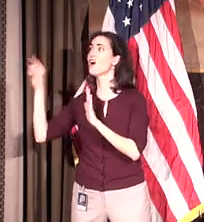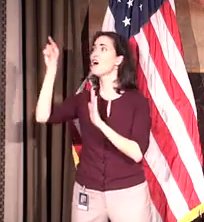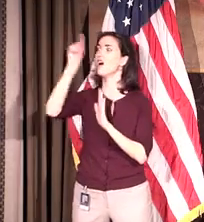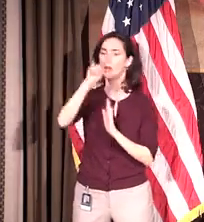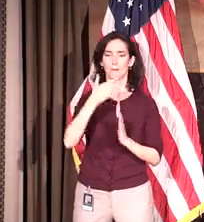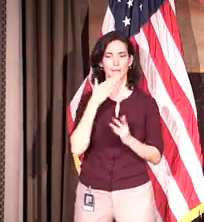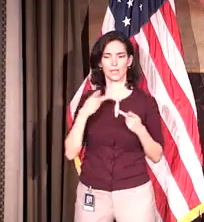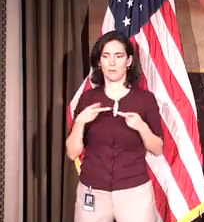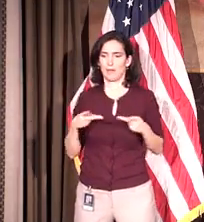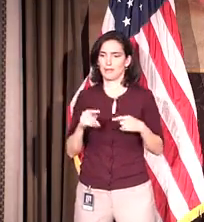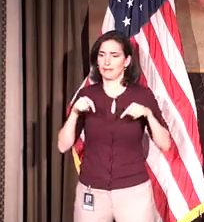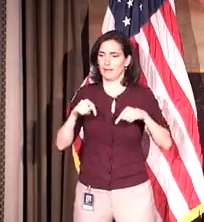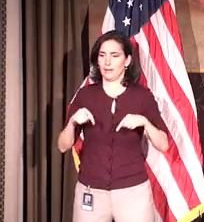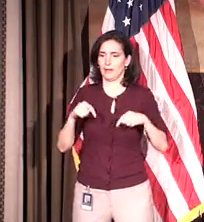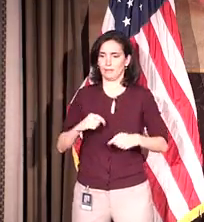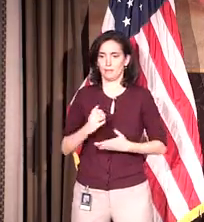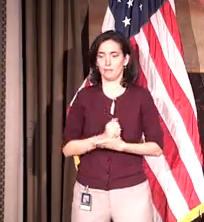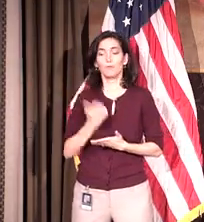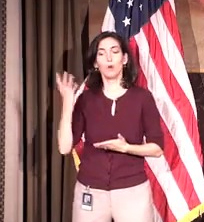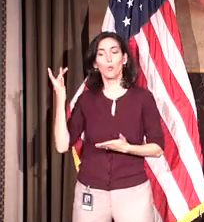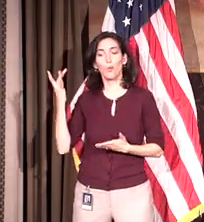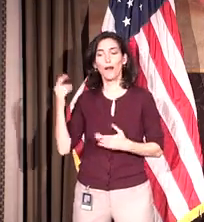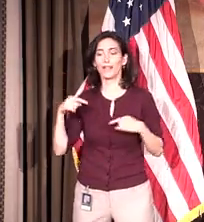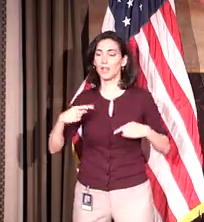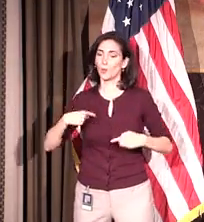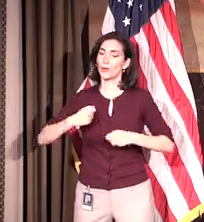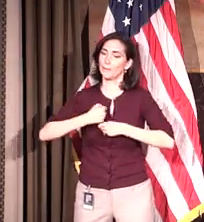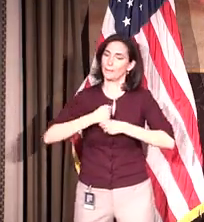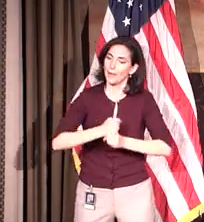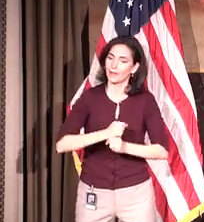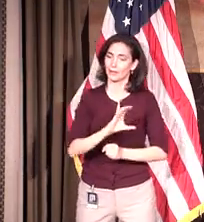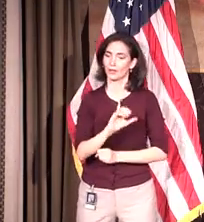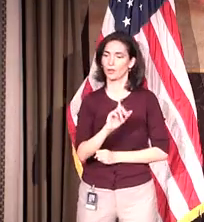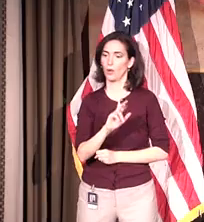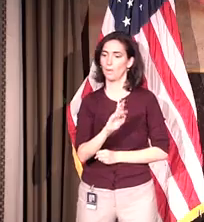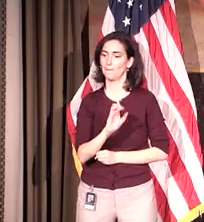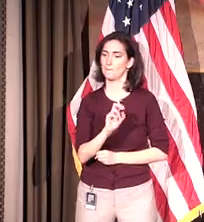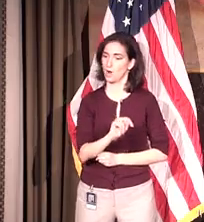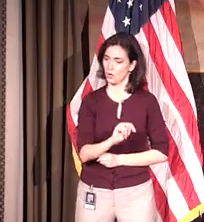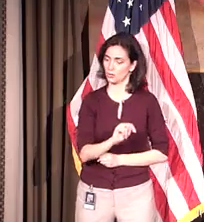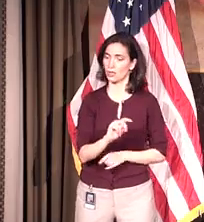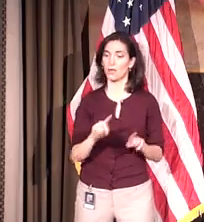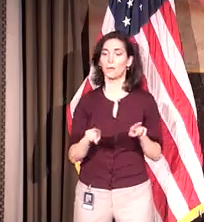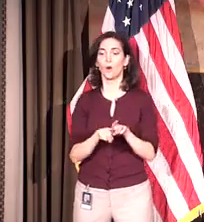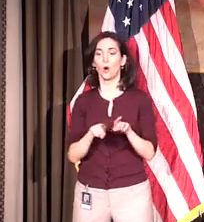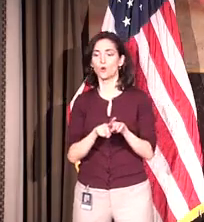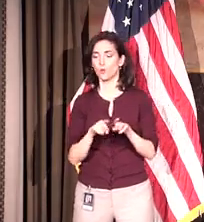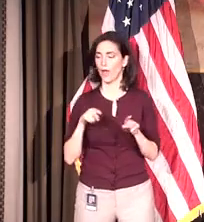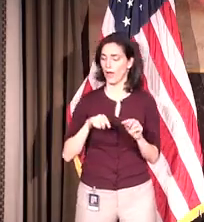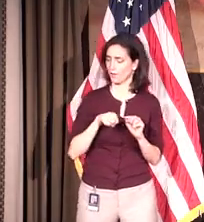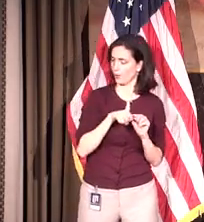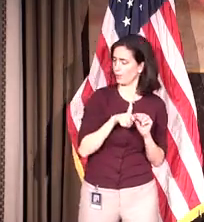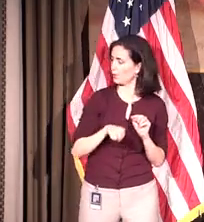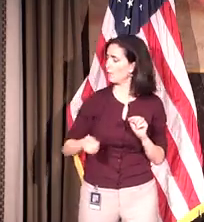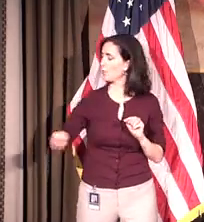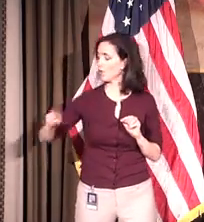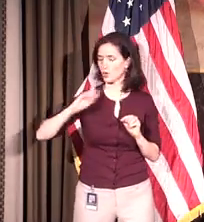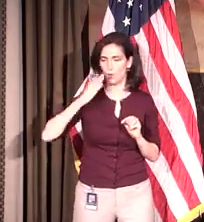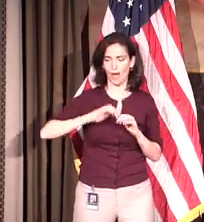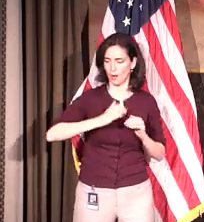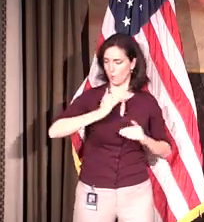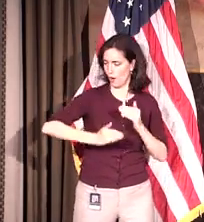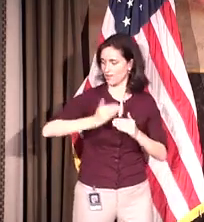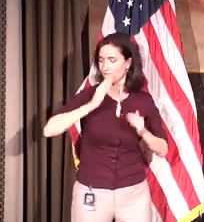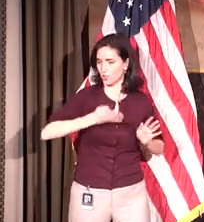this because we produce carbon here, but also because we have the pipelines to transmit it, but we also have the